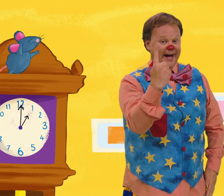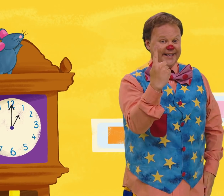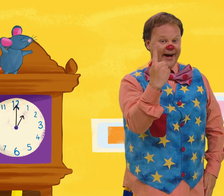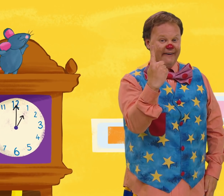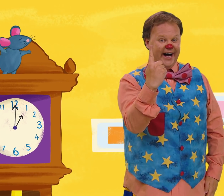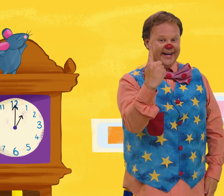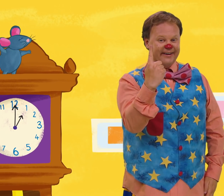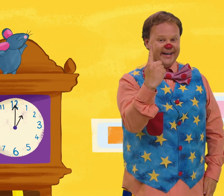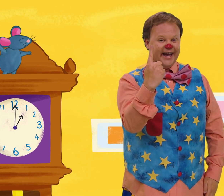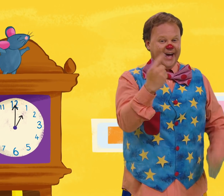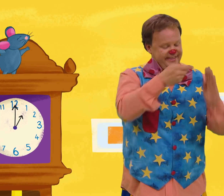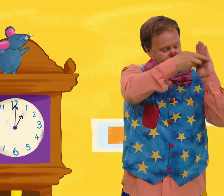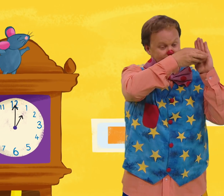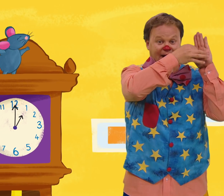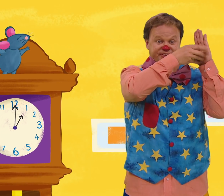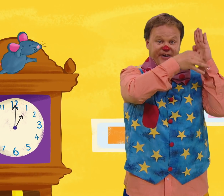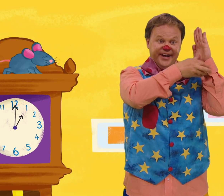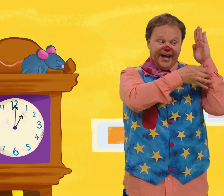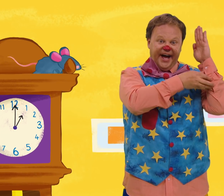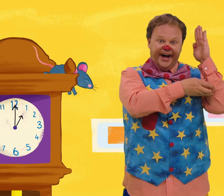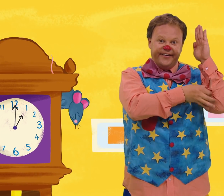one. The mouse ran down.